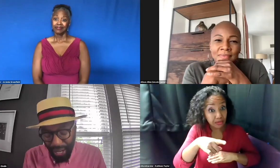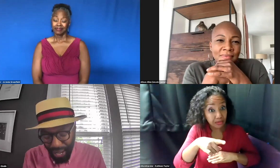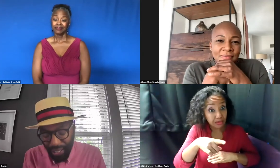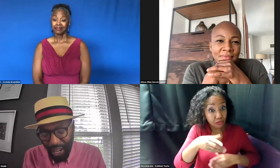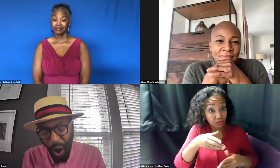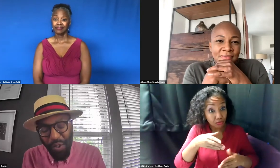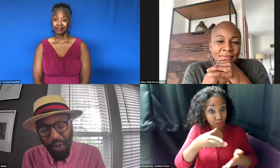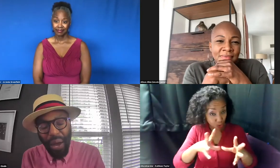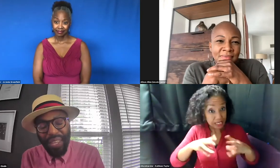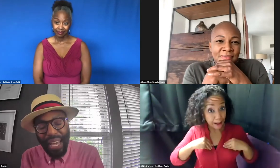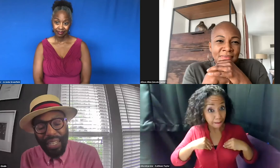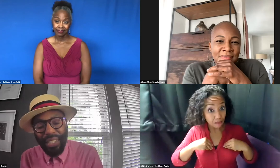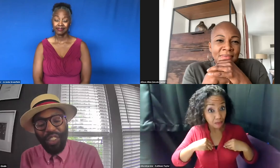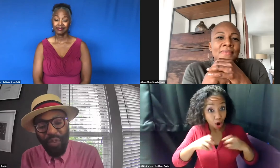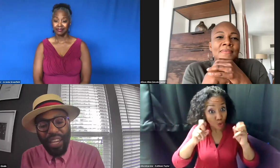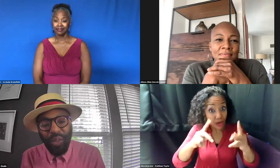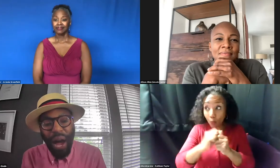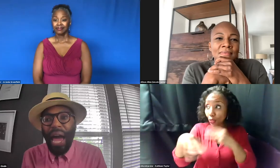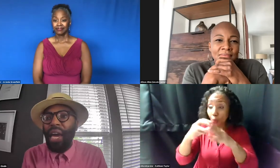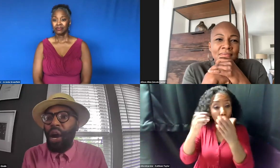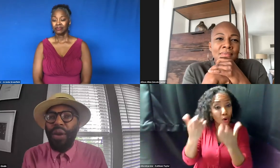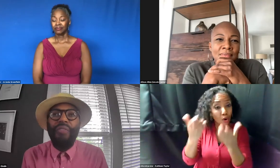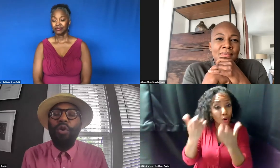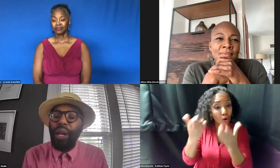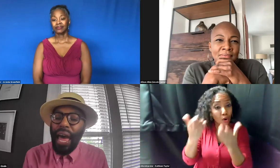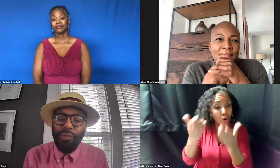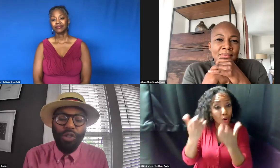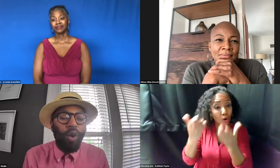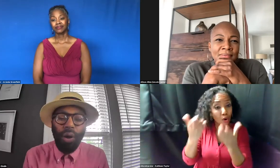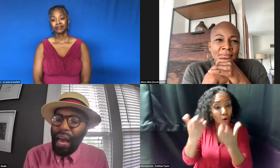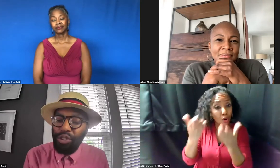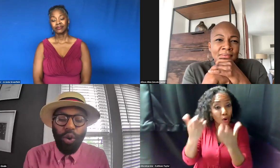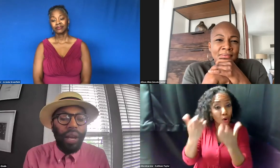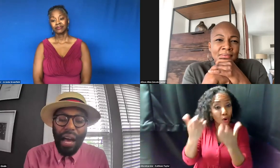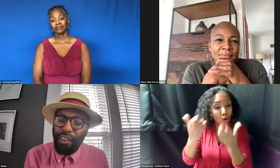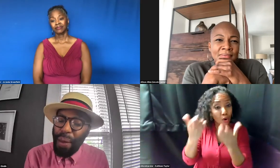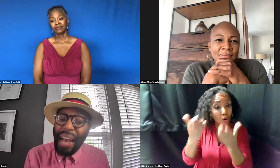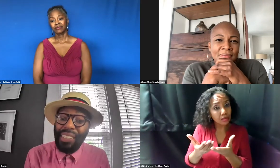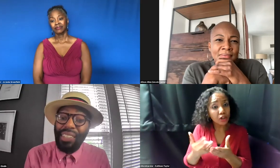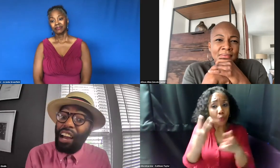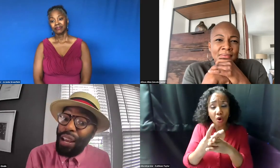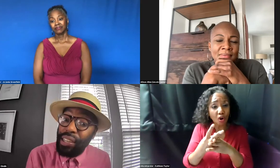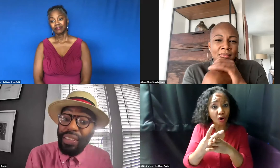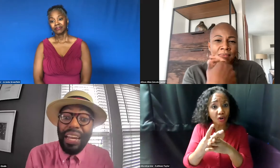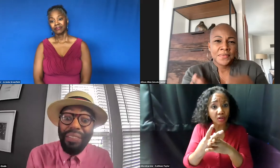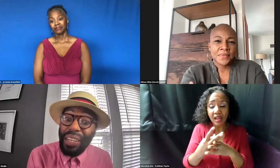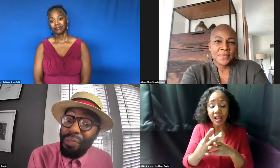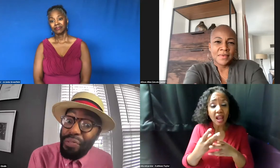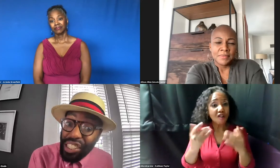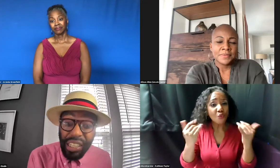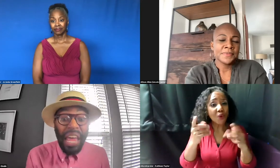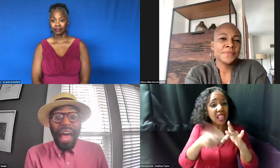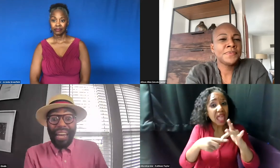and the way it is, and are you okay with it as it is? Because the reason why we have folks with a lack of soul, a lack of joy, a lack of passion, a lack of creativity, a lack